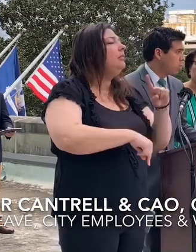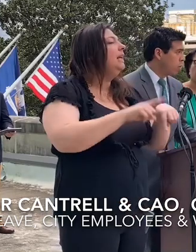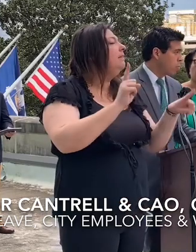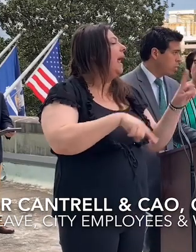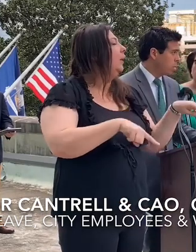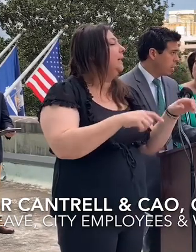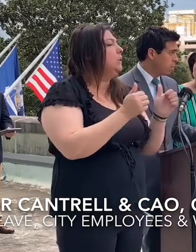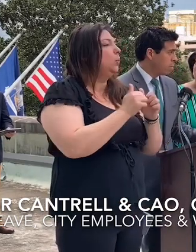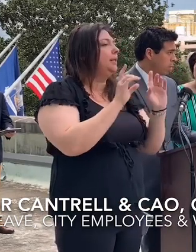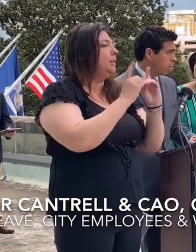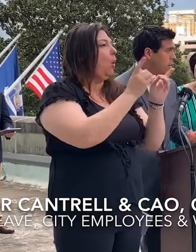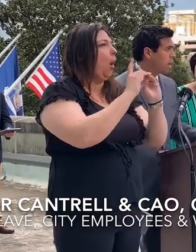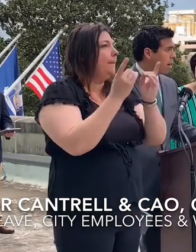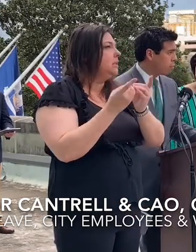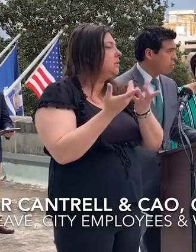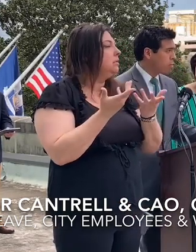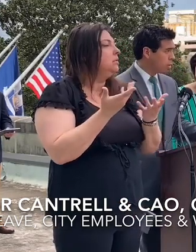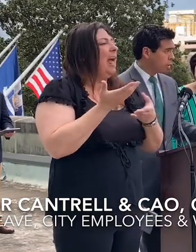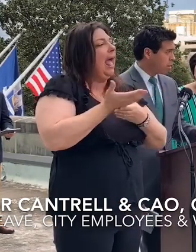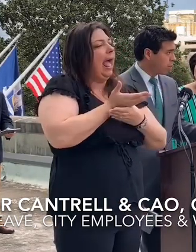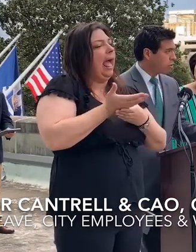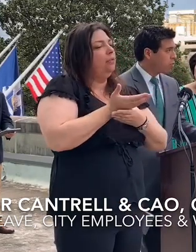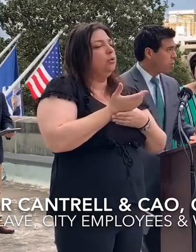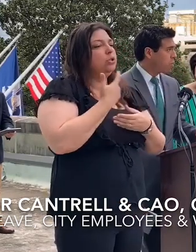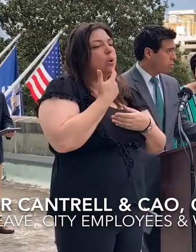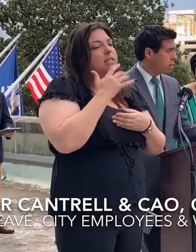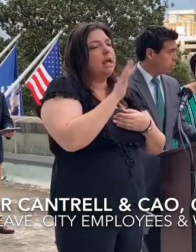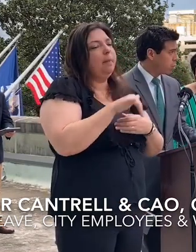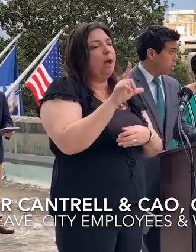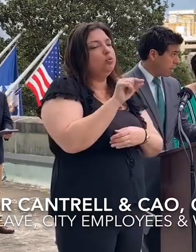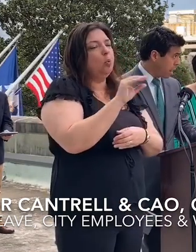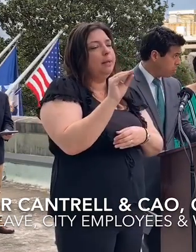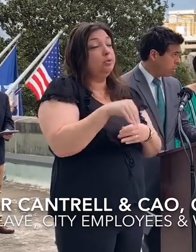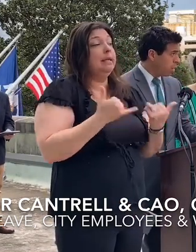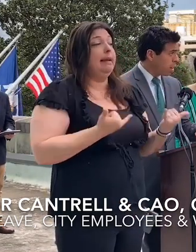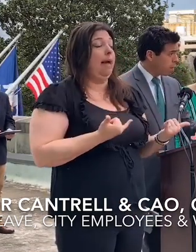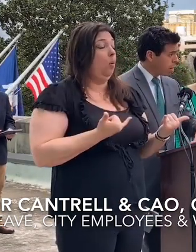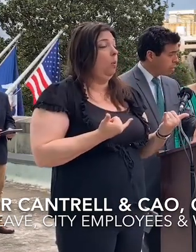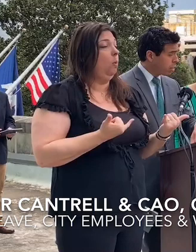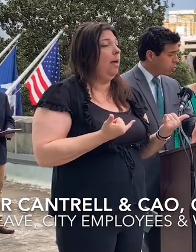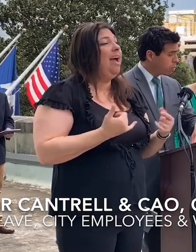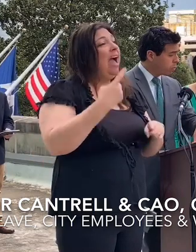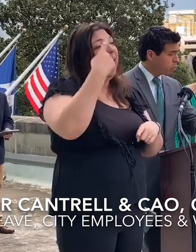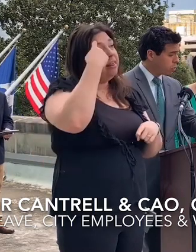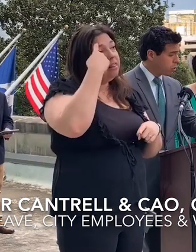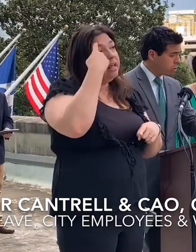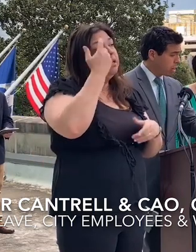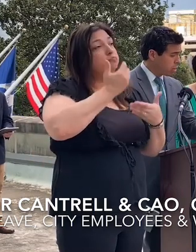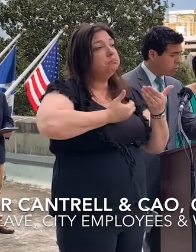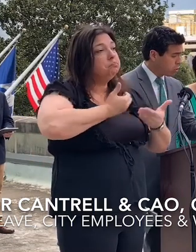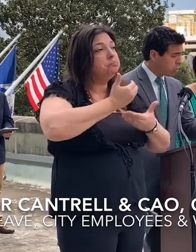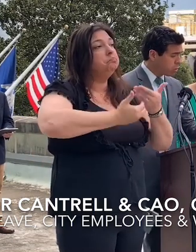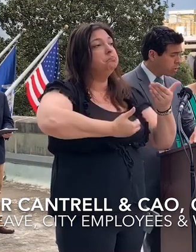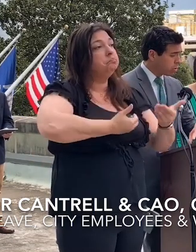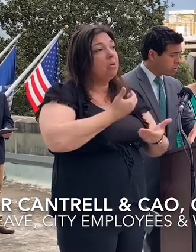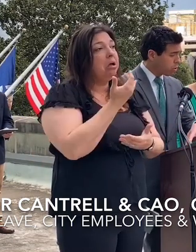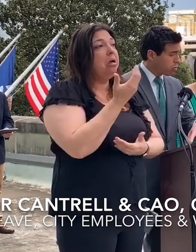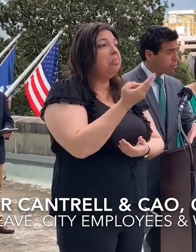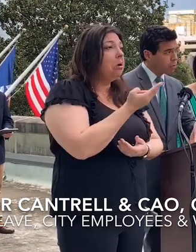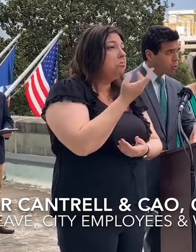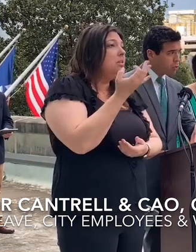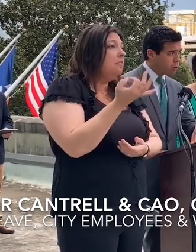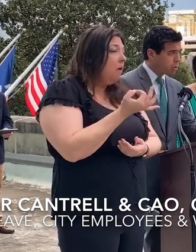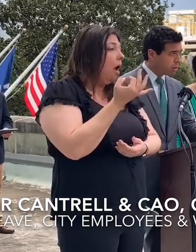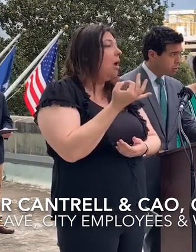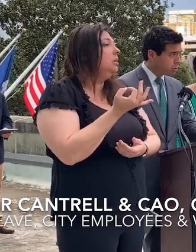department to department. On average, I'd say about 20% right now. I think as we move toward the end of the week, we're going to start